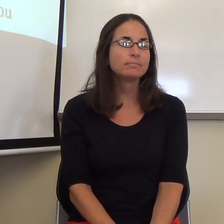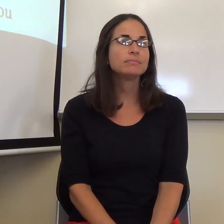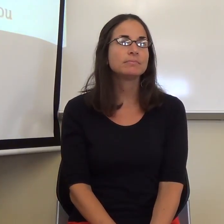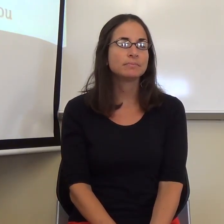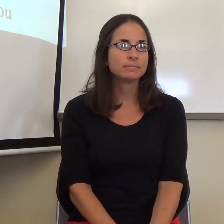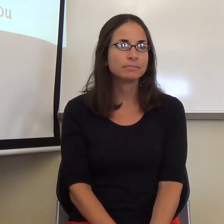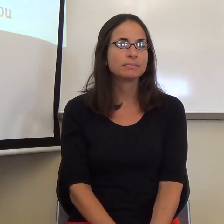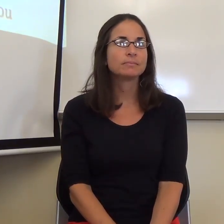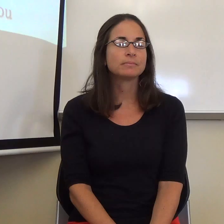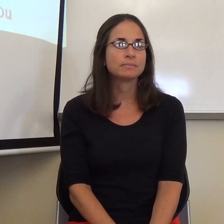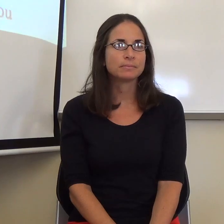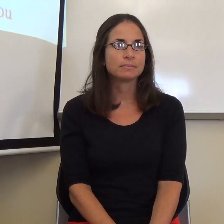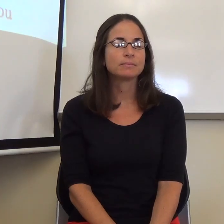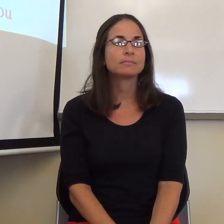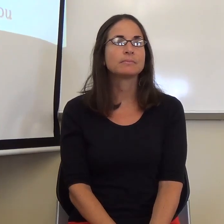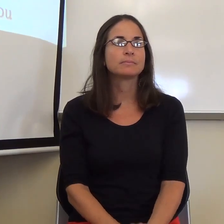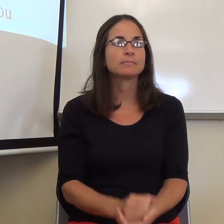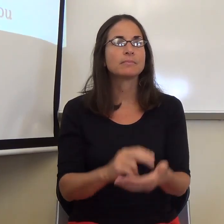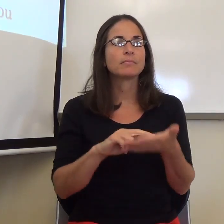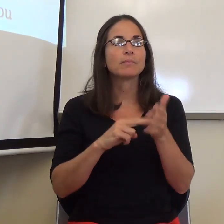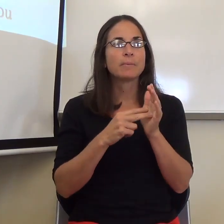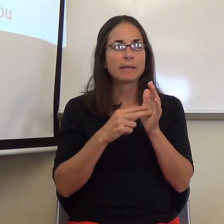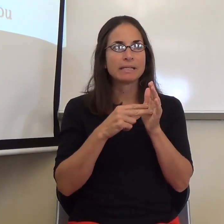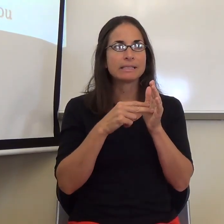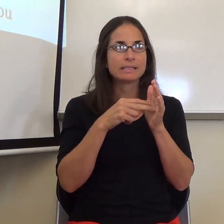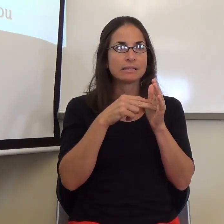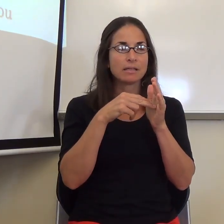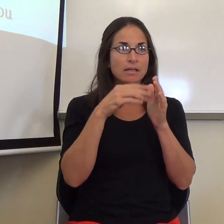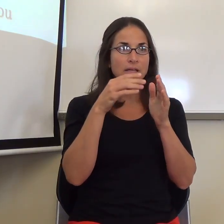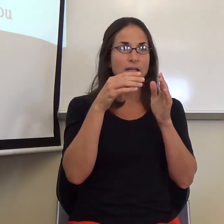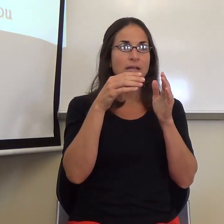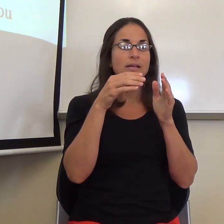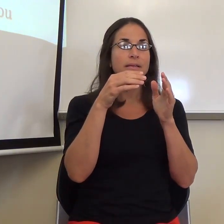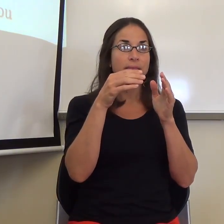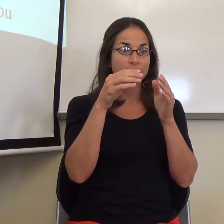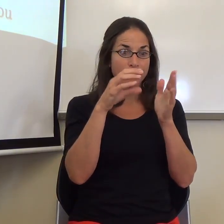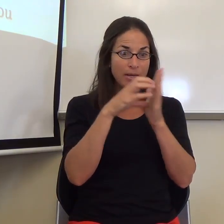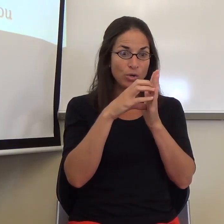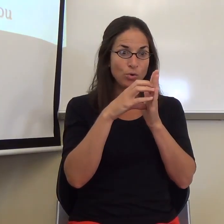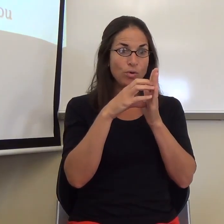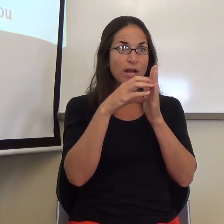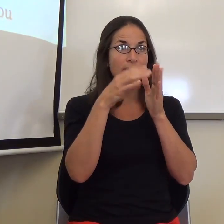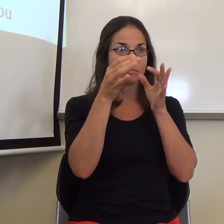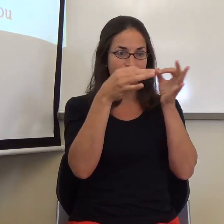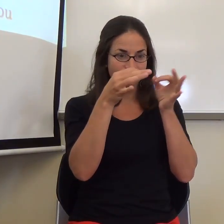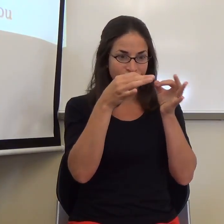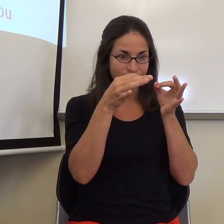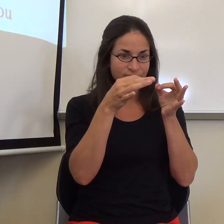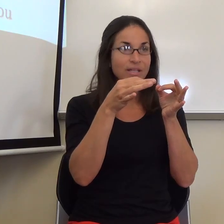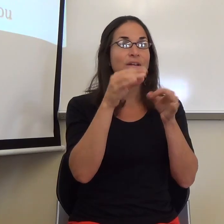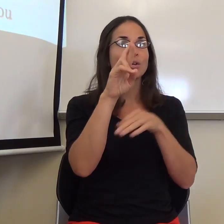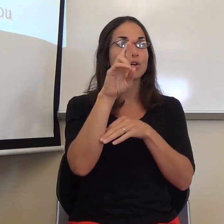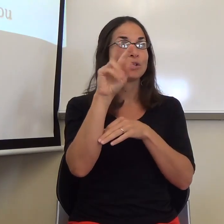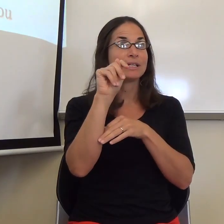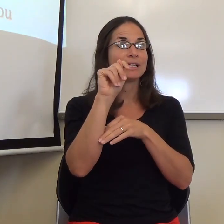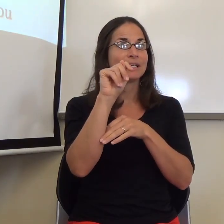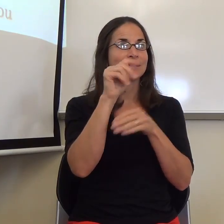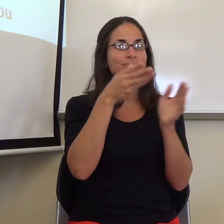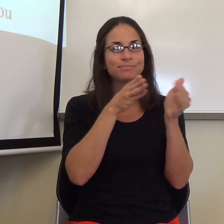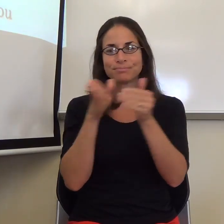it's taking the paragraph in another direction. This paragraph is not going to talk about how they're the same. It's